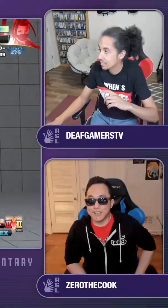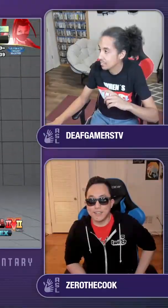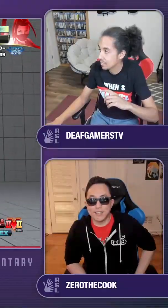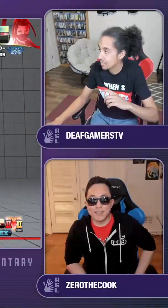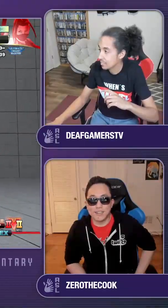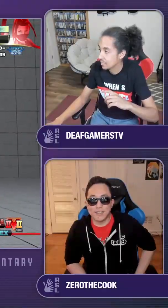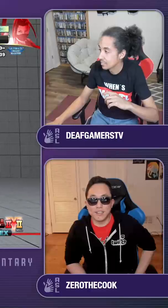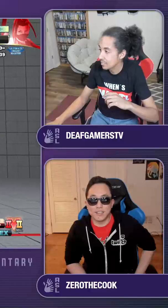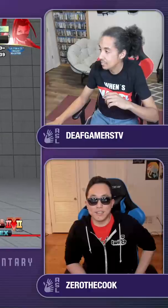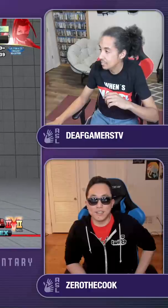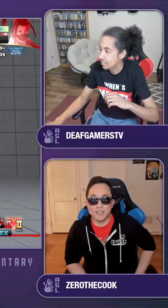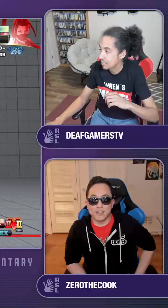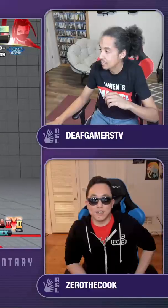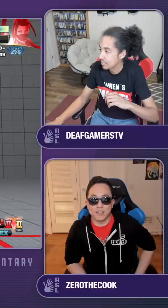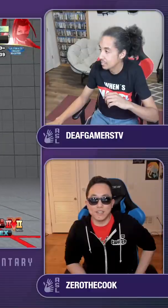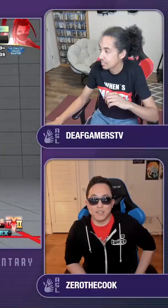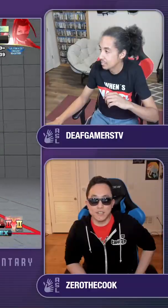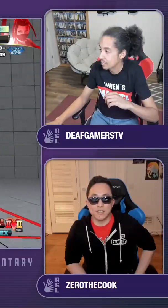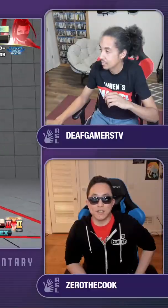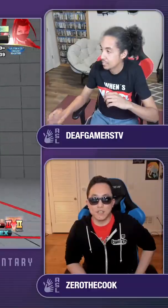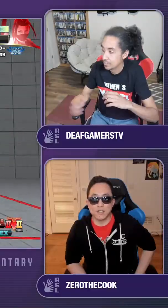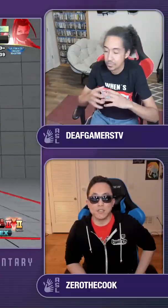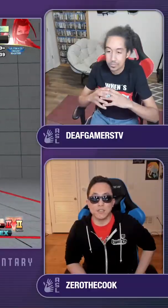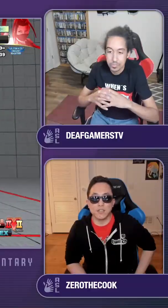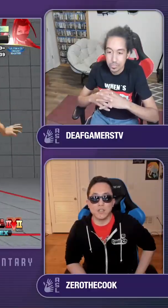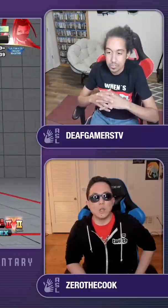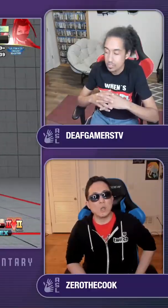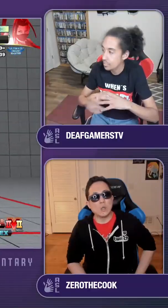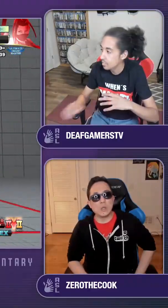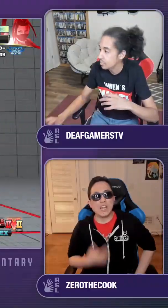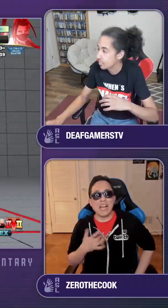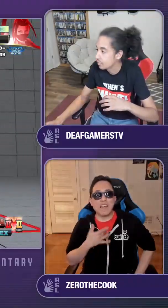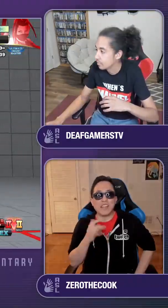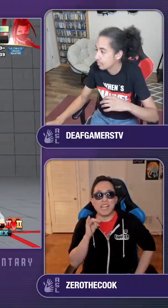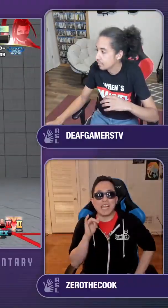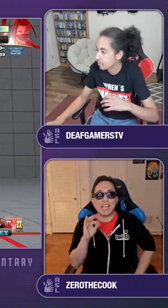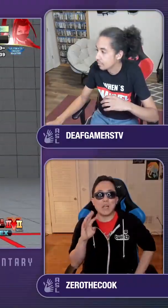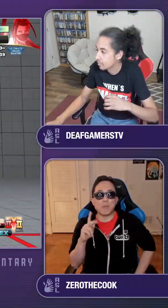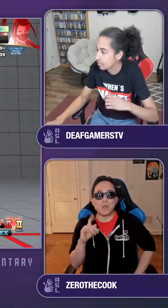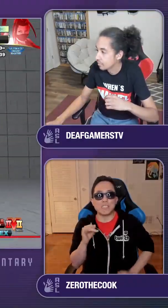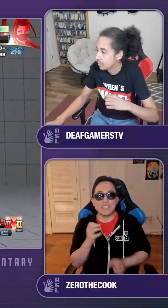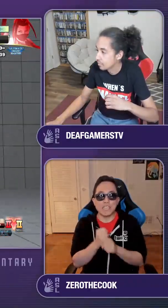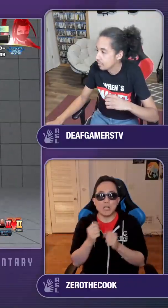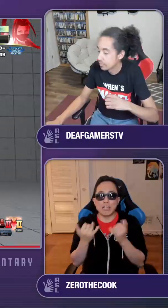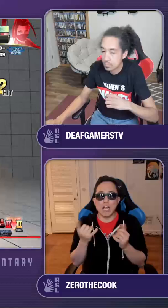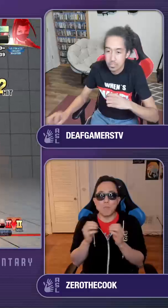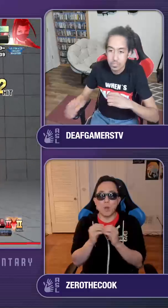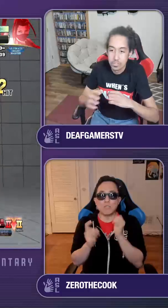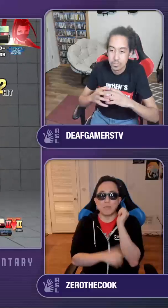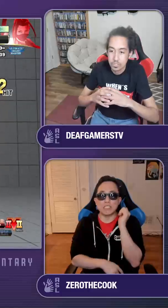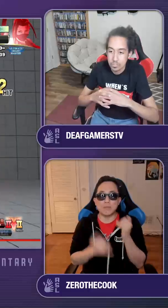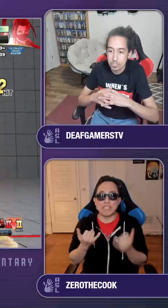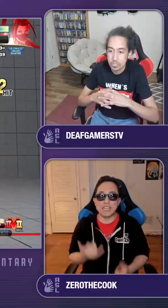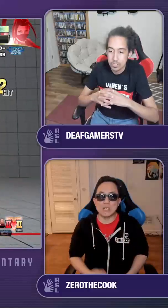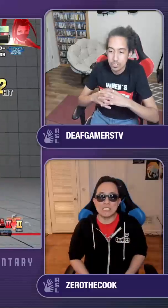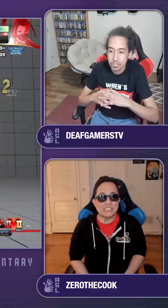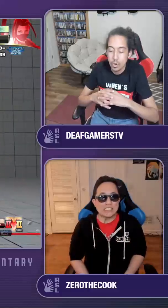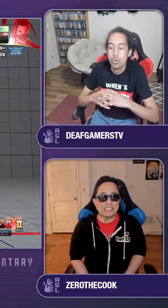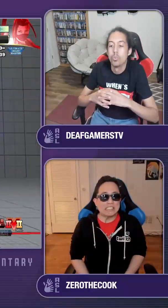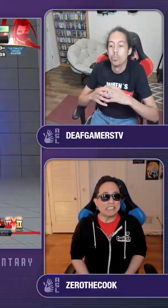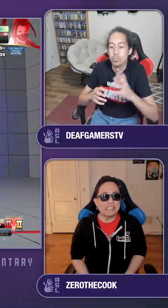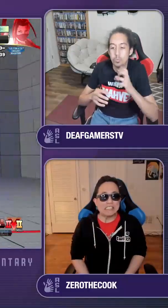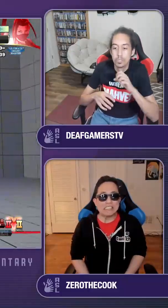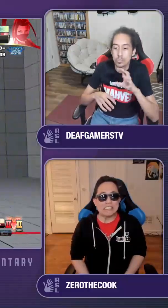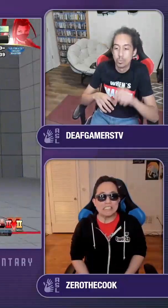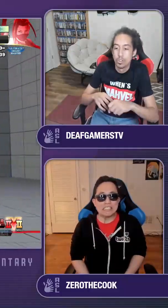this matchup than against Akira. Even though that Metro M definitely had tech against Akira, this is definitely the more seasoned matchup, having